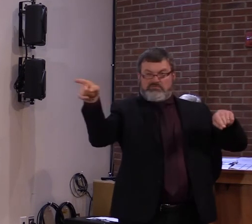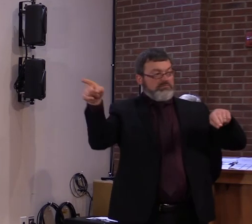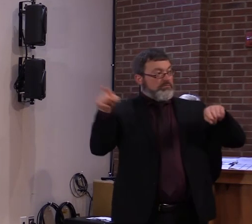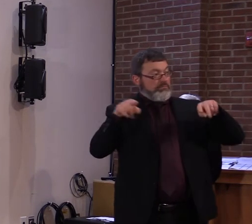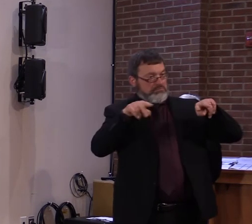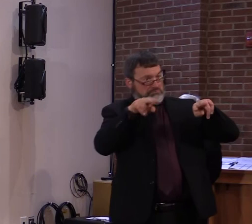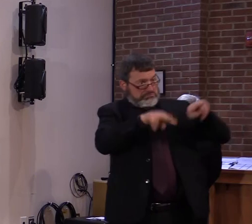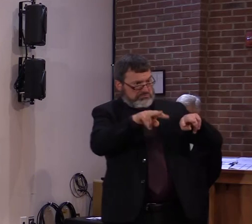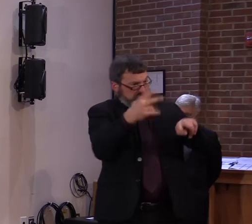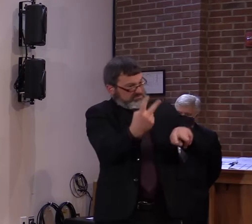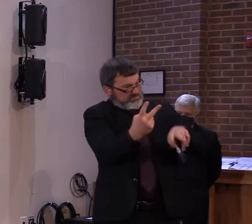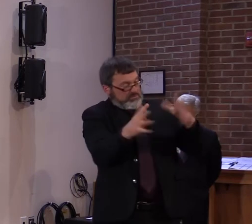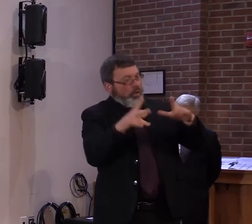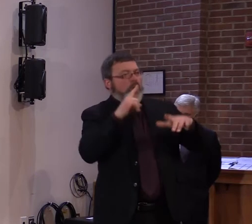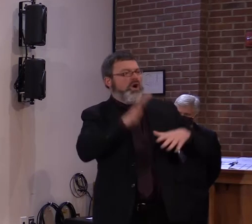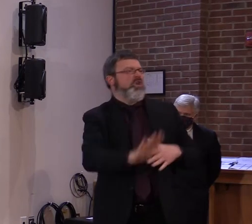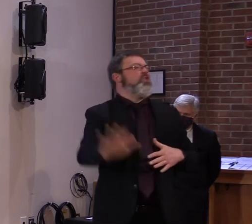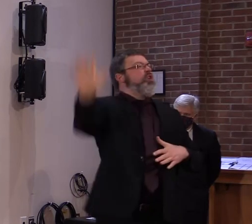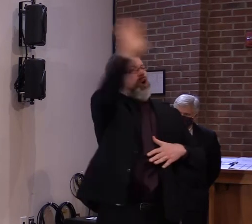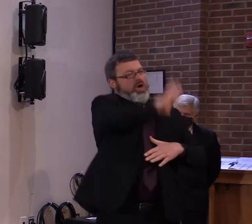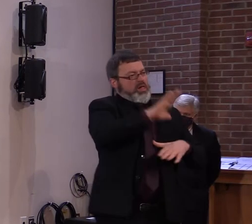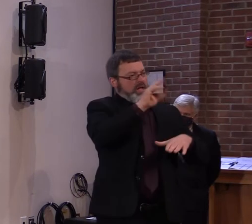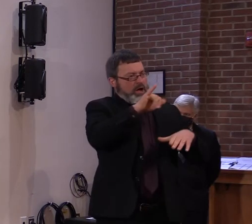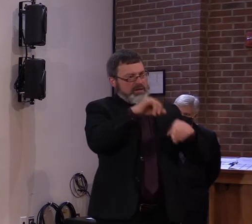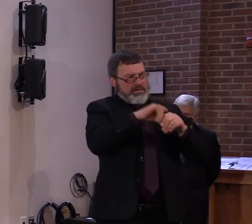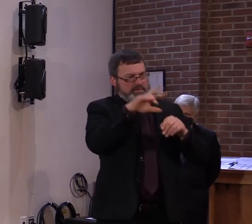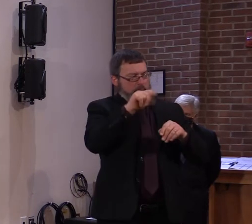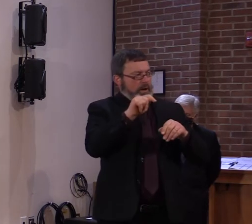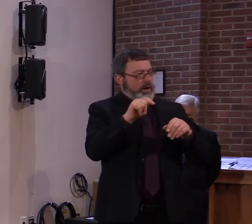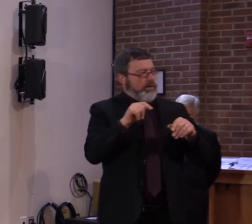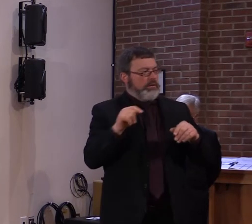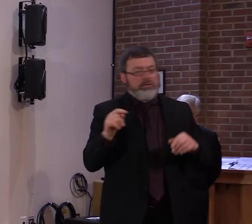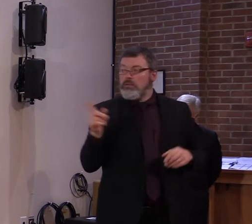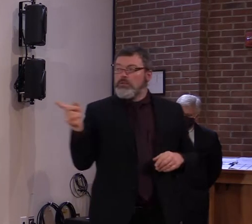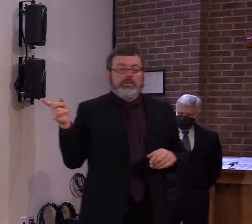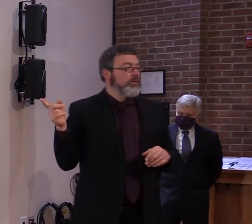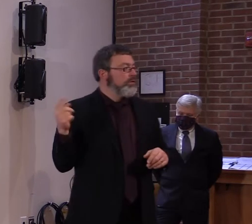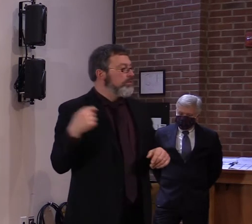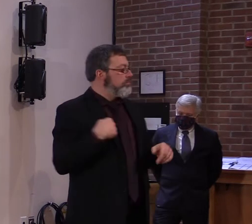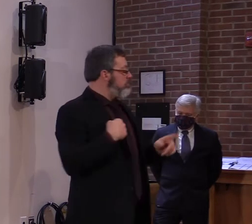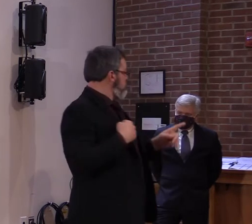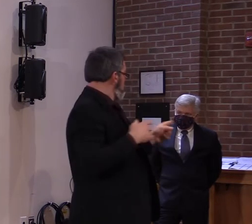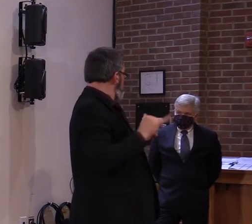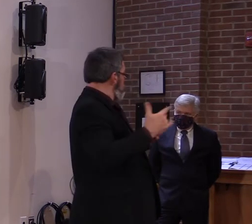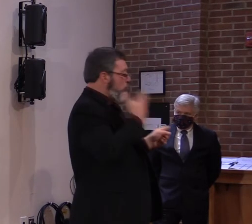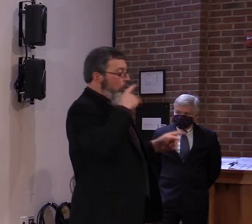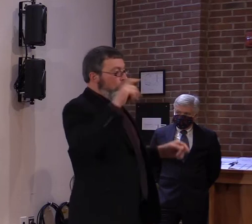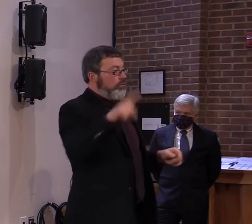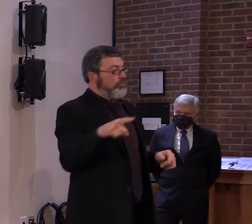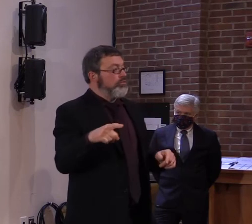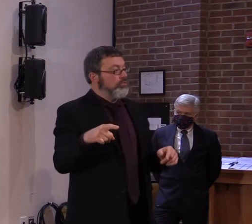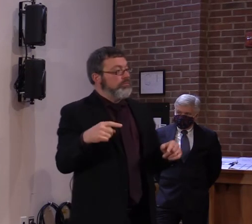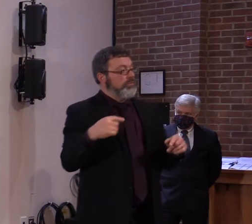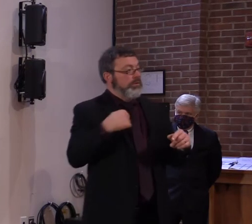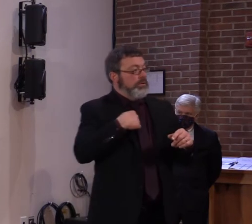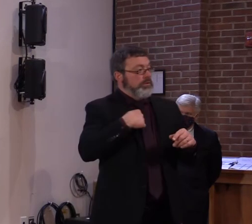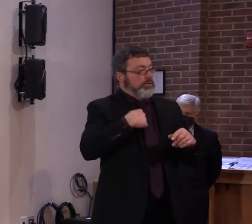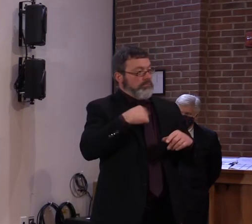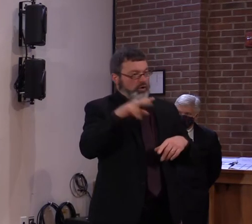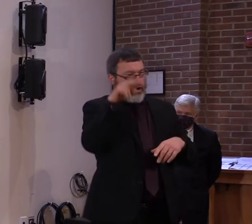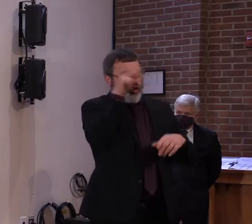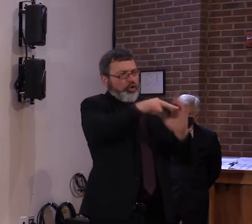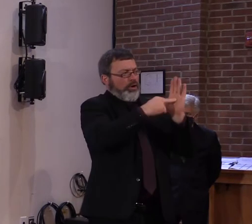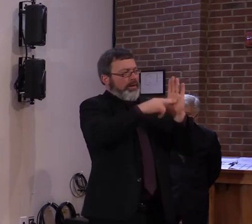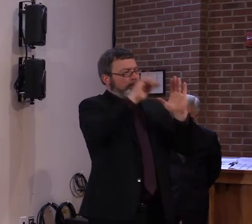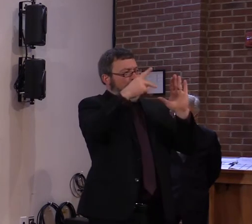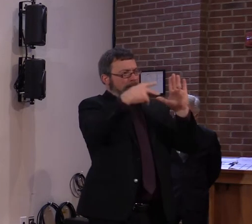great question. So. You've heard some discussion about the map this time, and one of the modifications we're considering of the map to